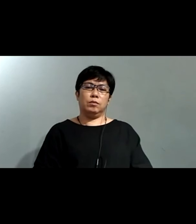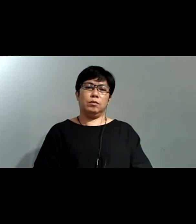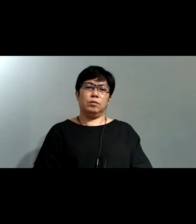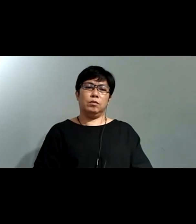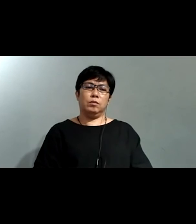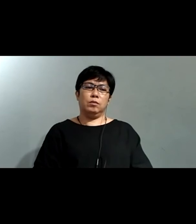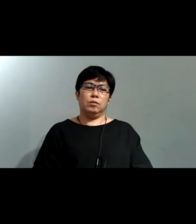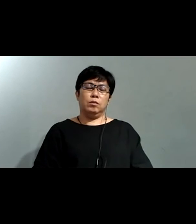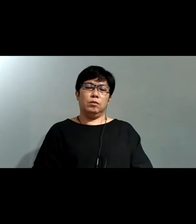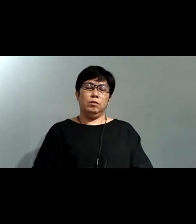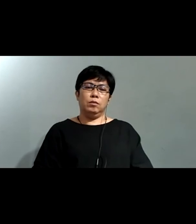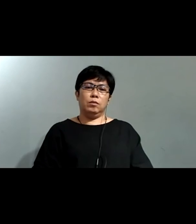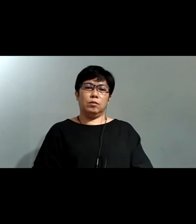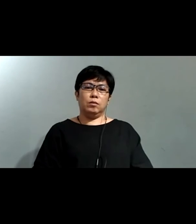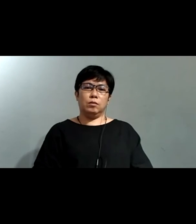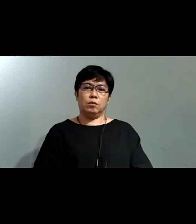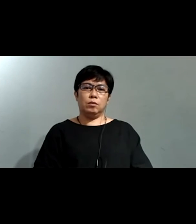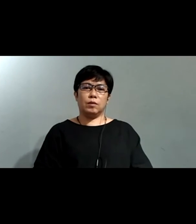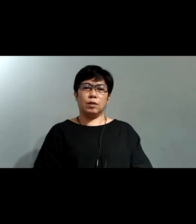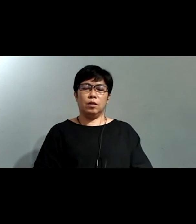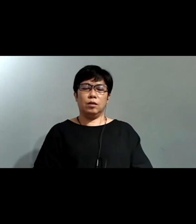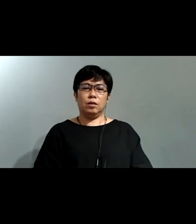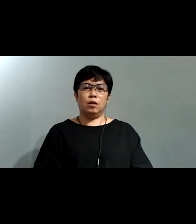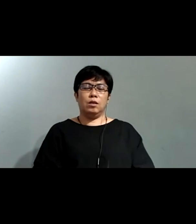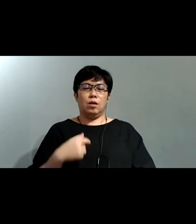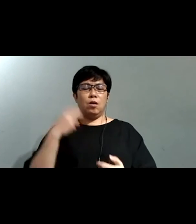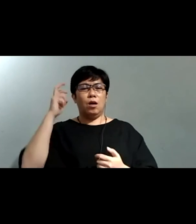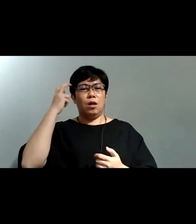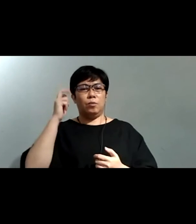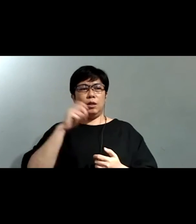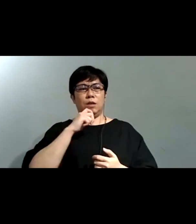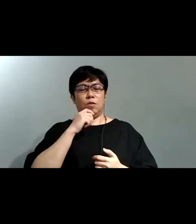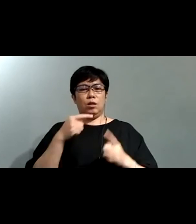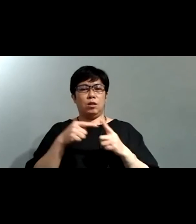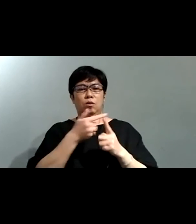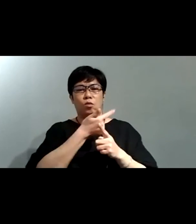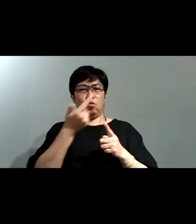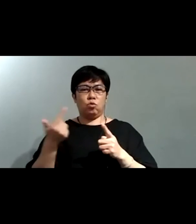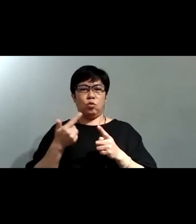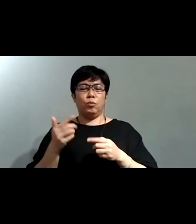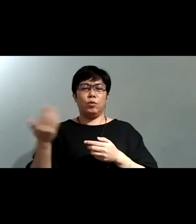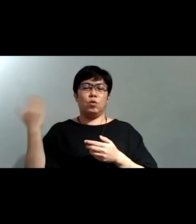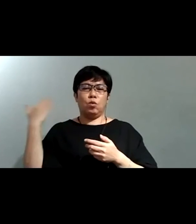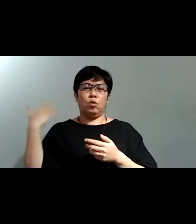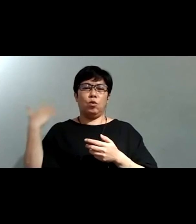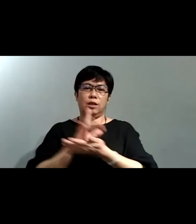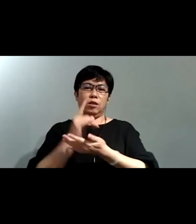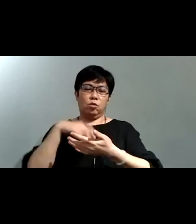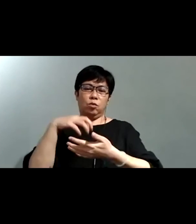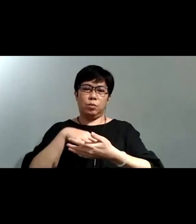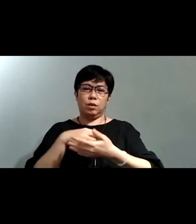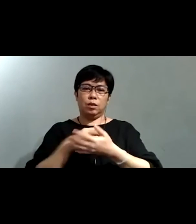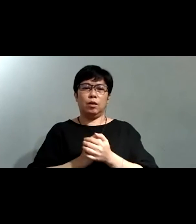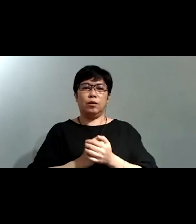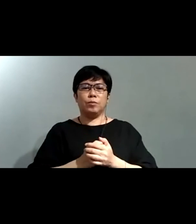this question over the period of times. How to hold our place and where to